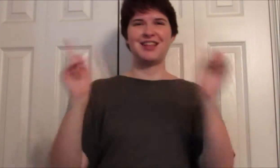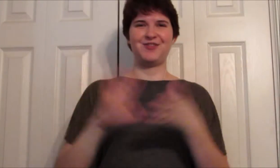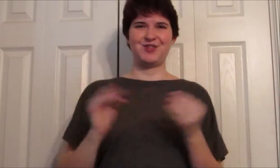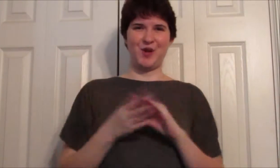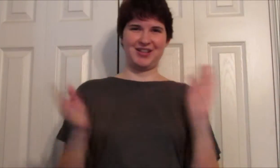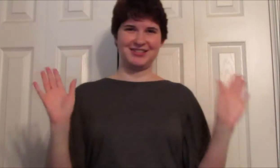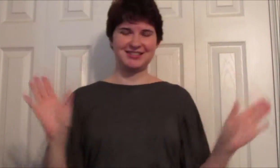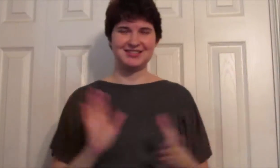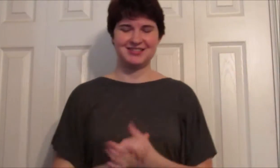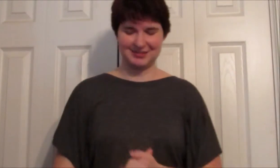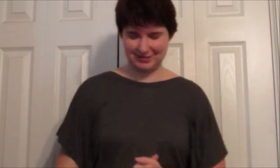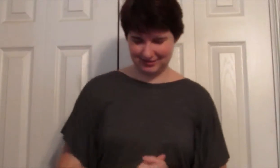day.